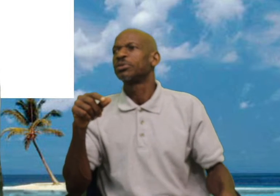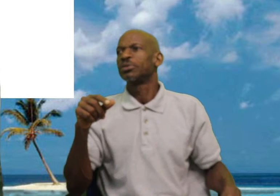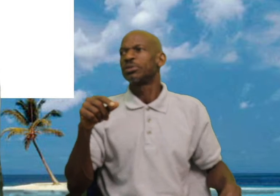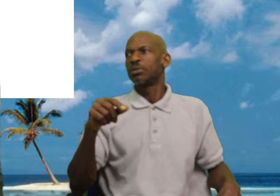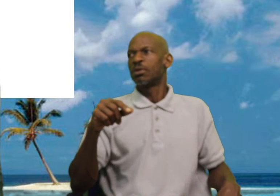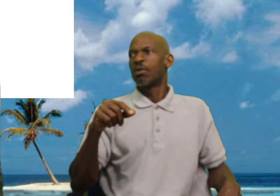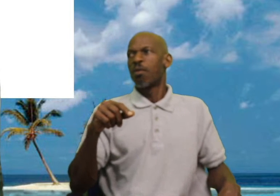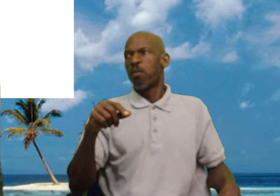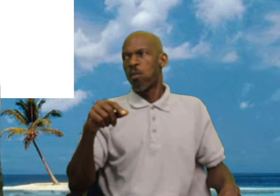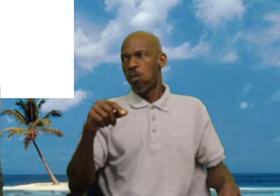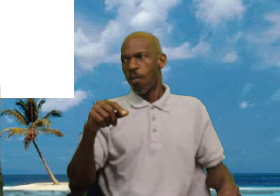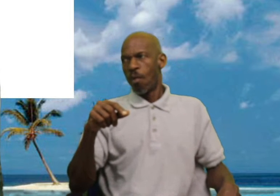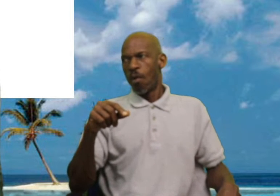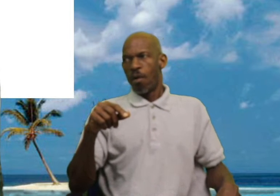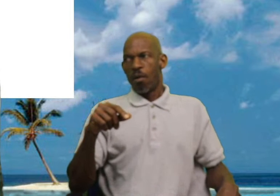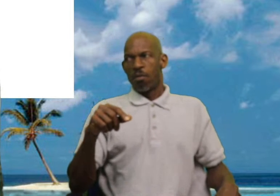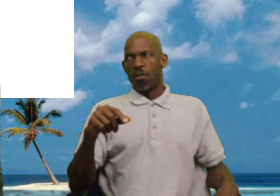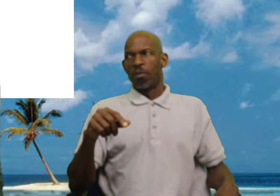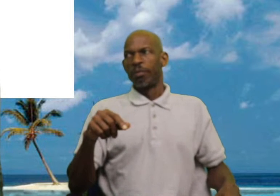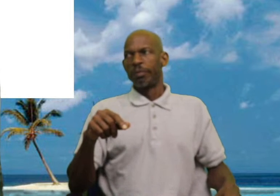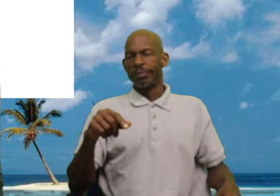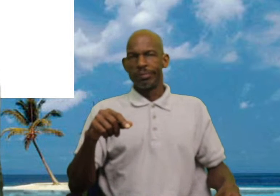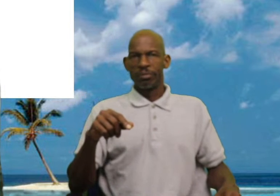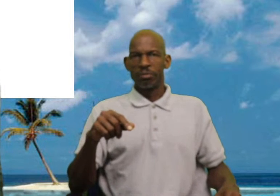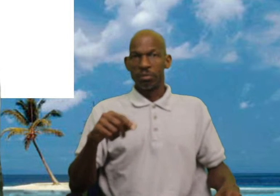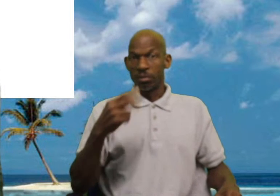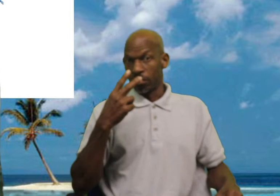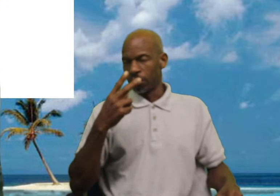the girl,